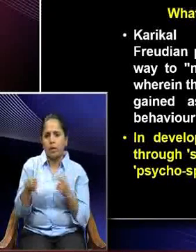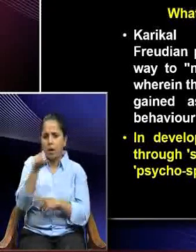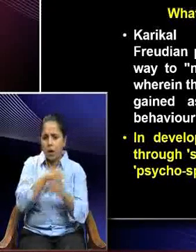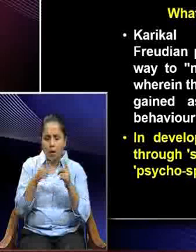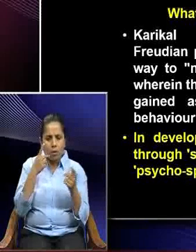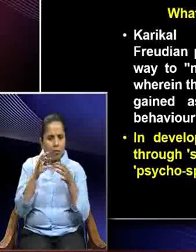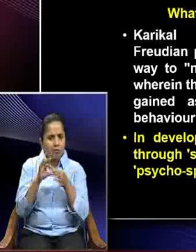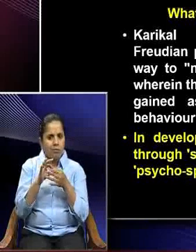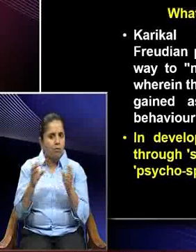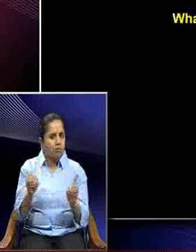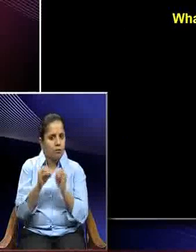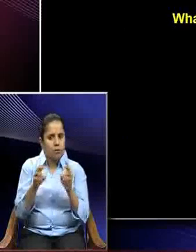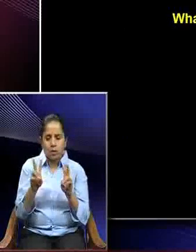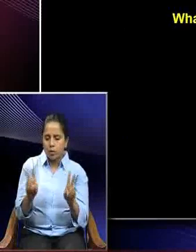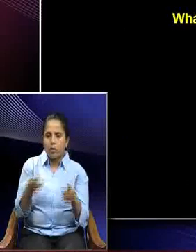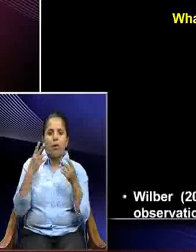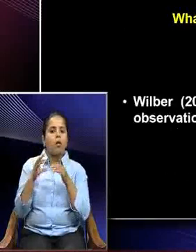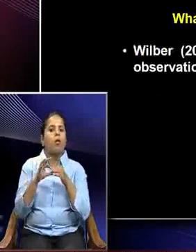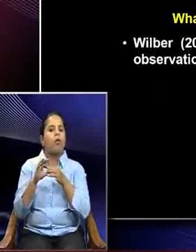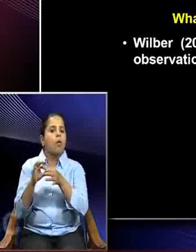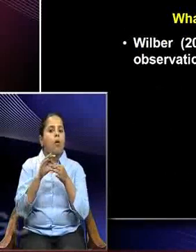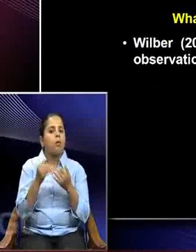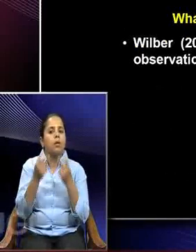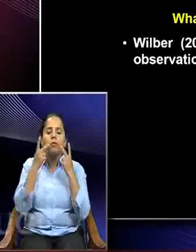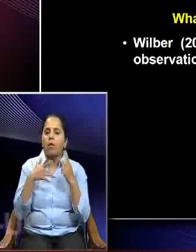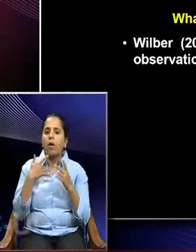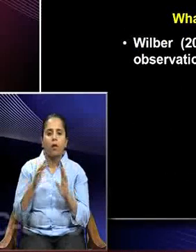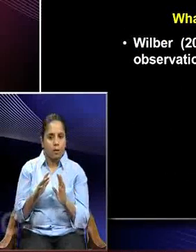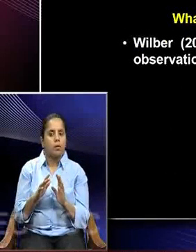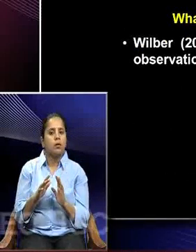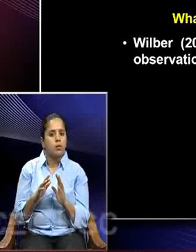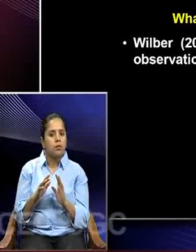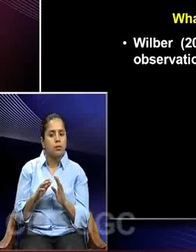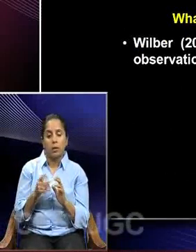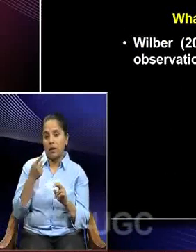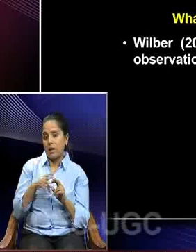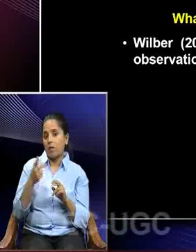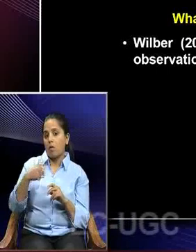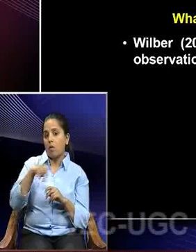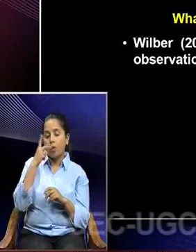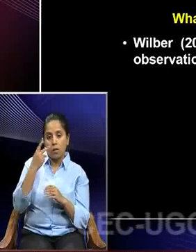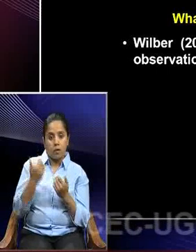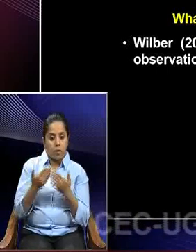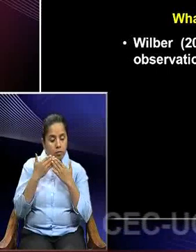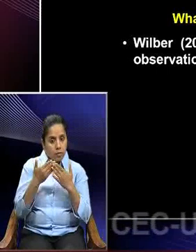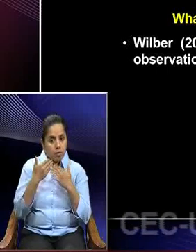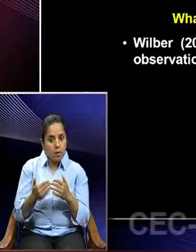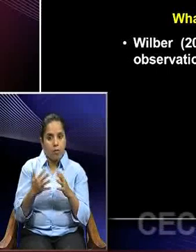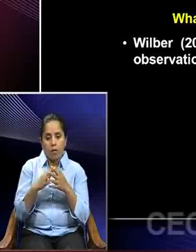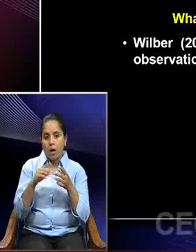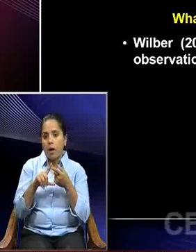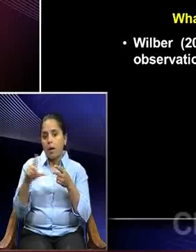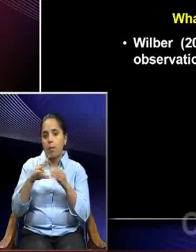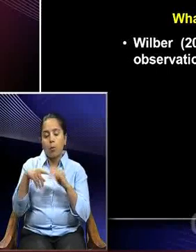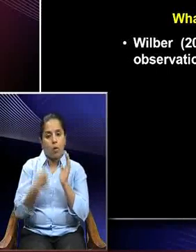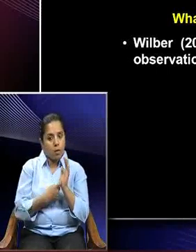a very unique combination which we are witnessing. If we look at the study of Wilbur in 2000,